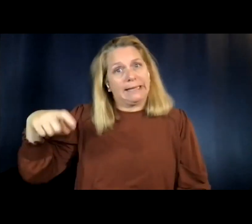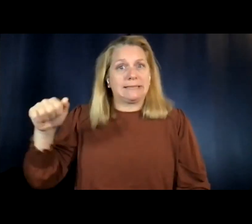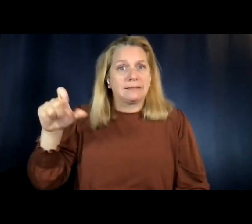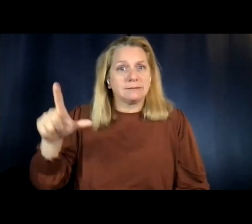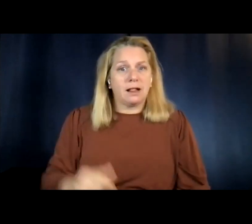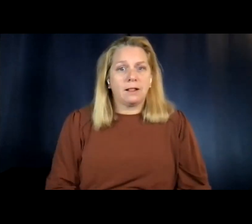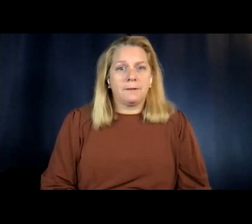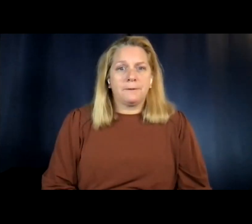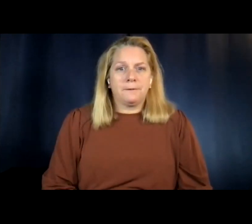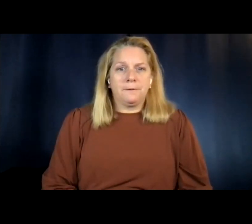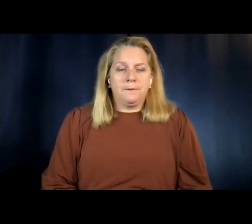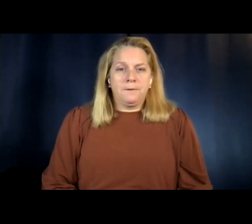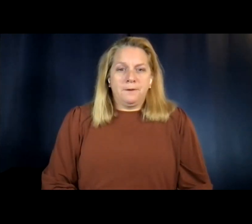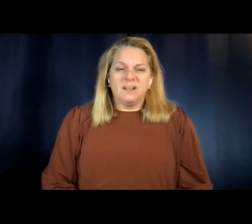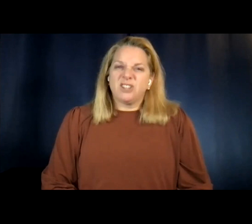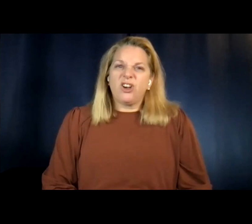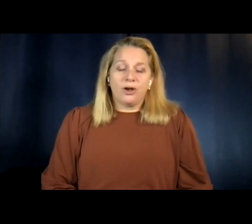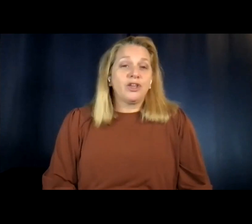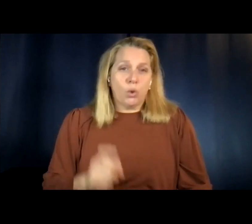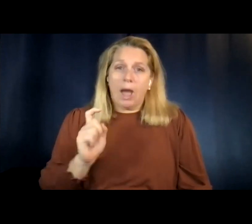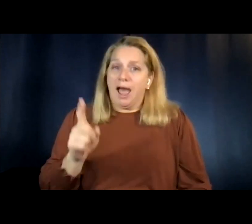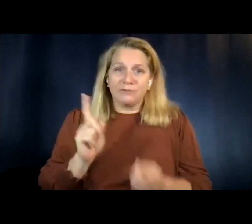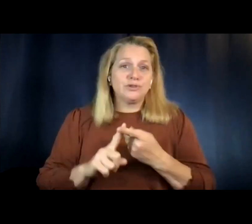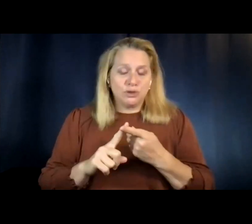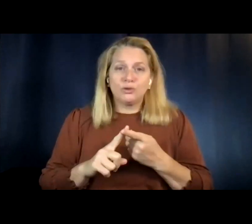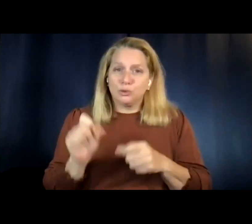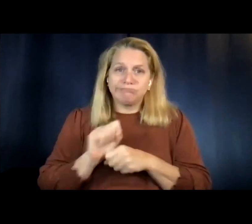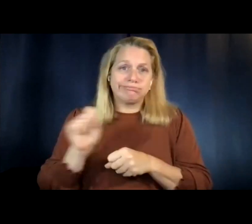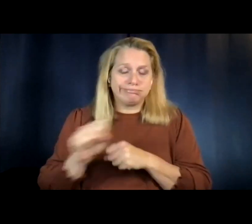So you have to get past their biases, if there's any.